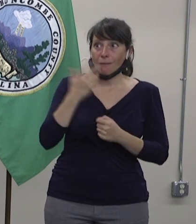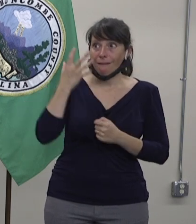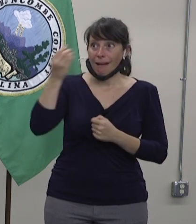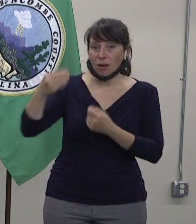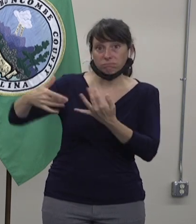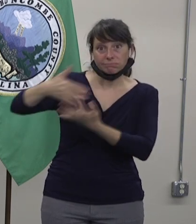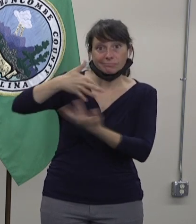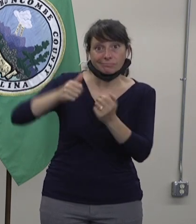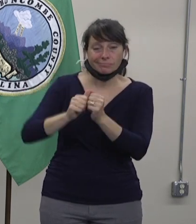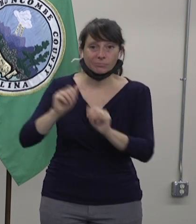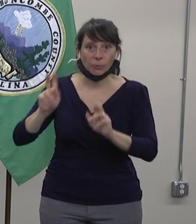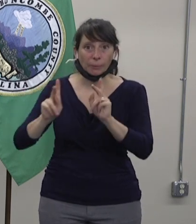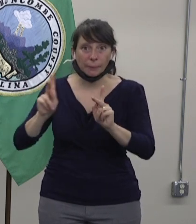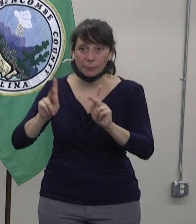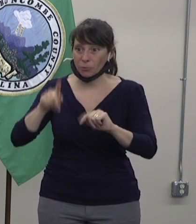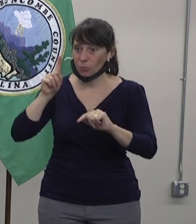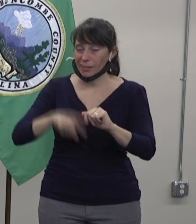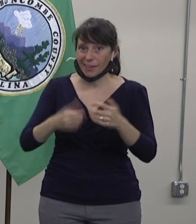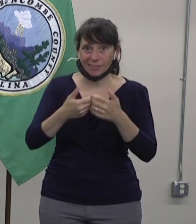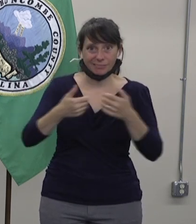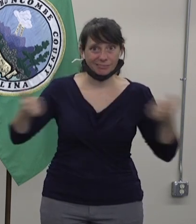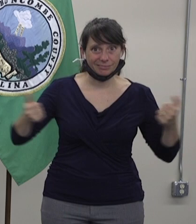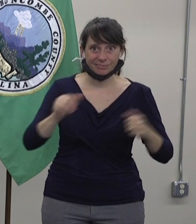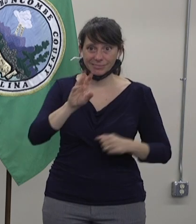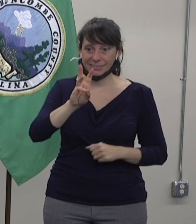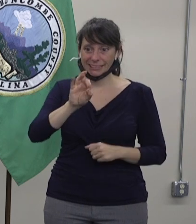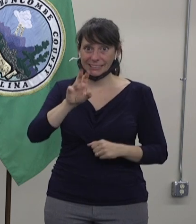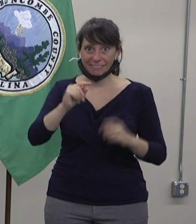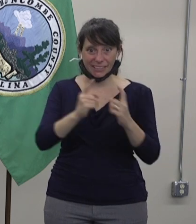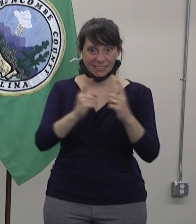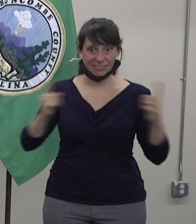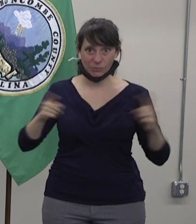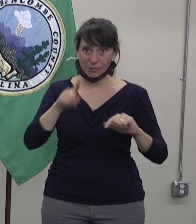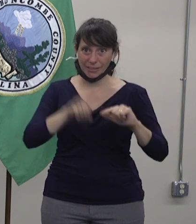feet between you and others.